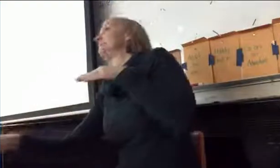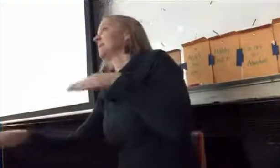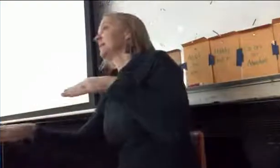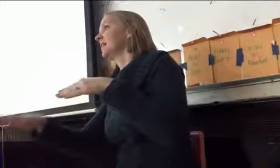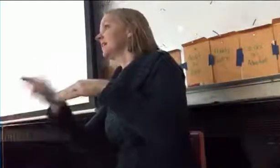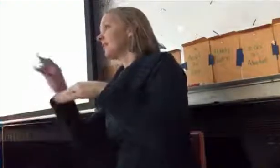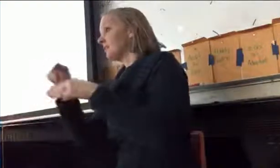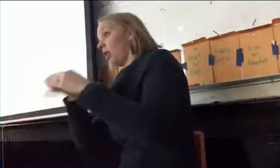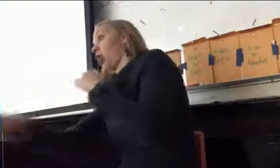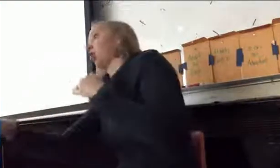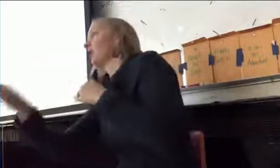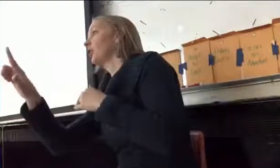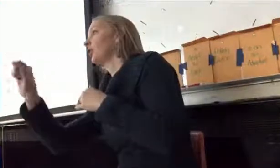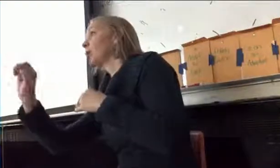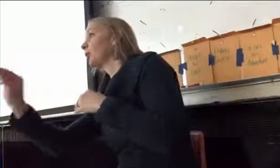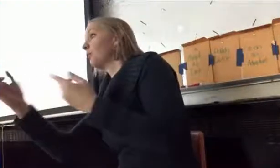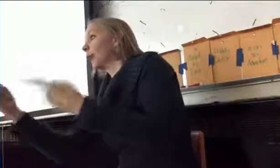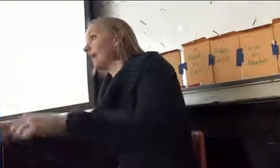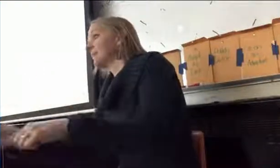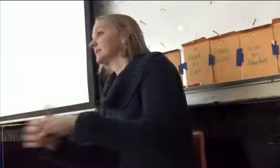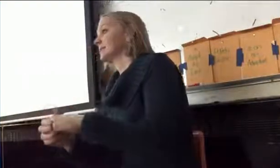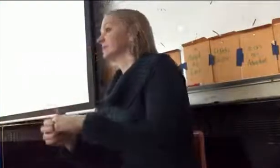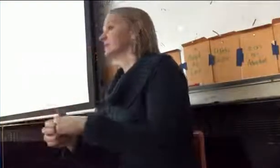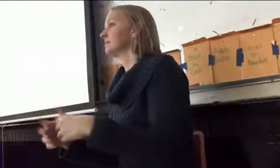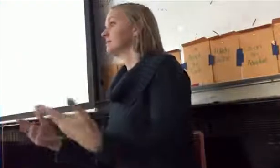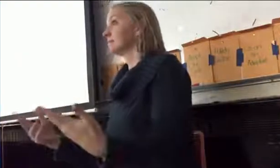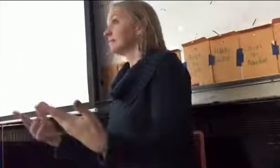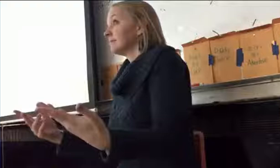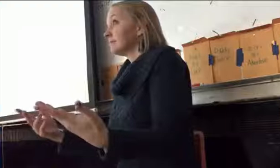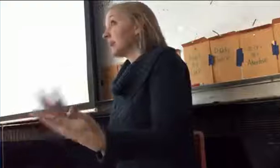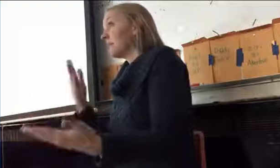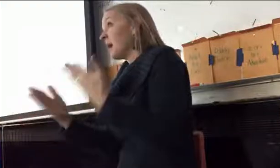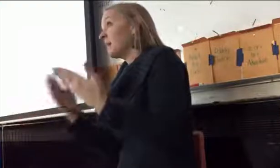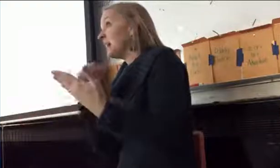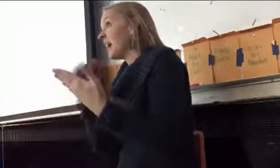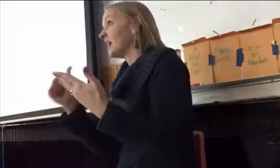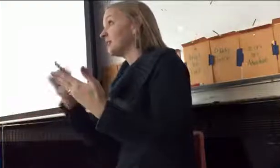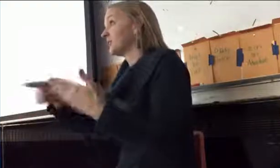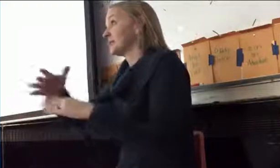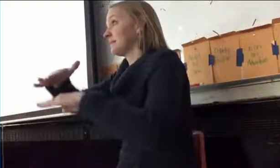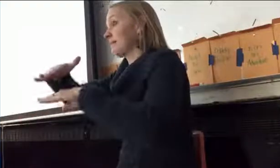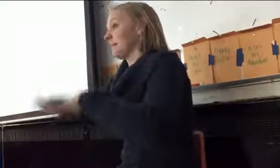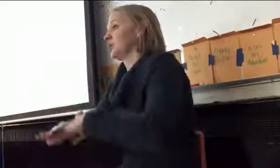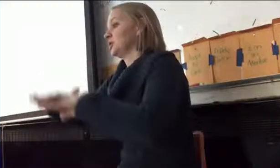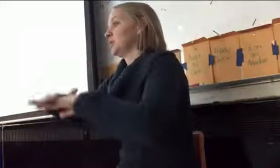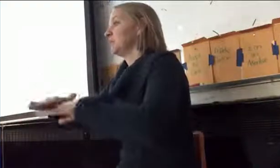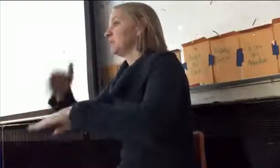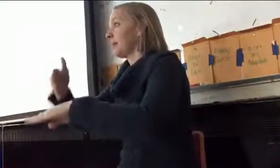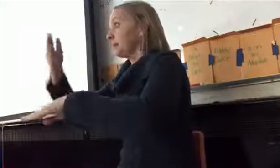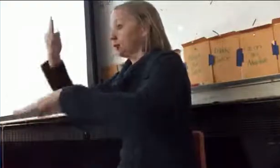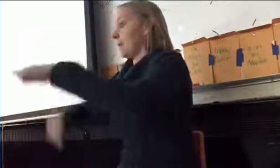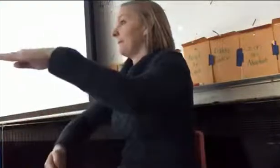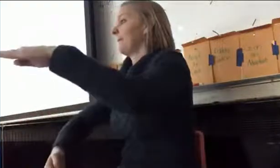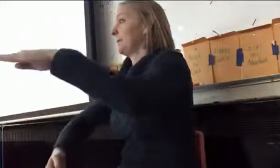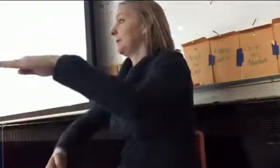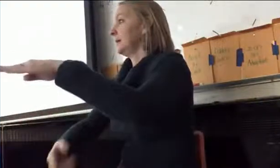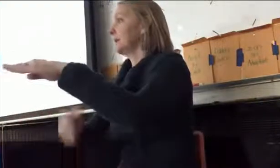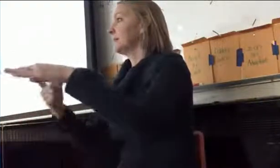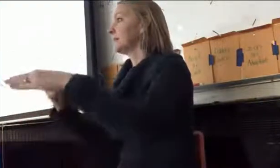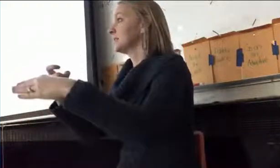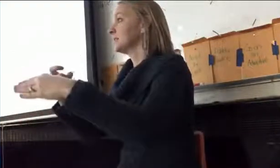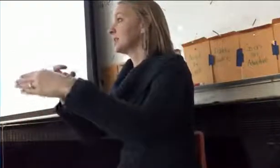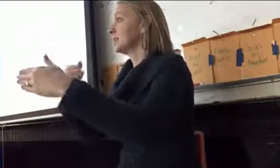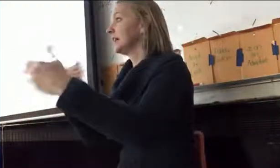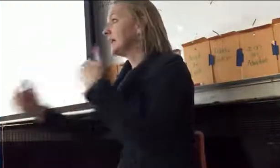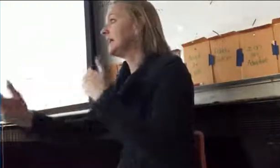What happens to your foot? It gets munched. Yeah, it's probably not going to be just munched. It's probably going to be chopped off because these looms are going in and